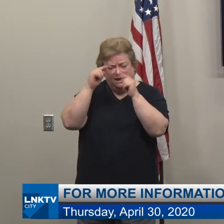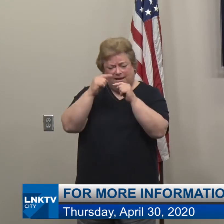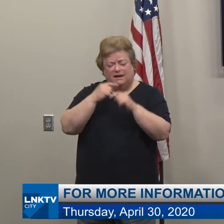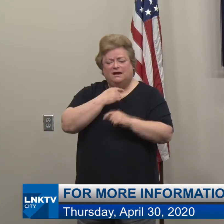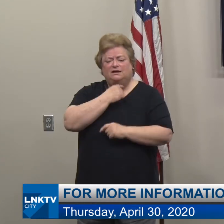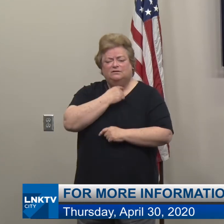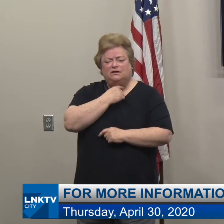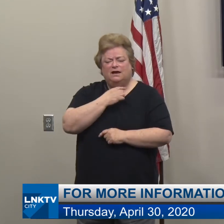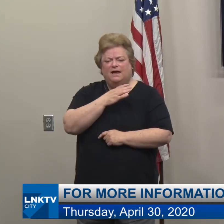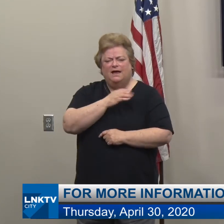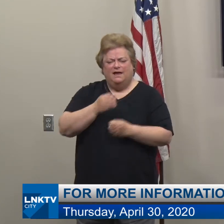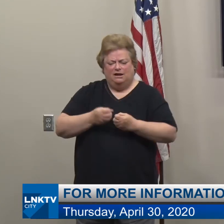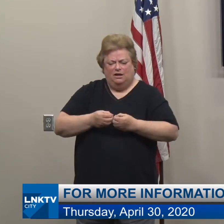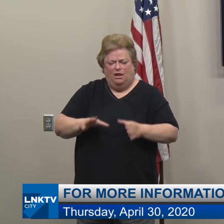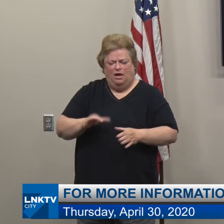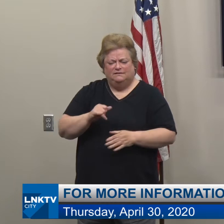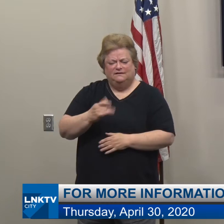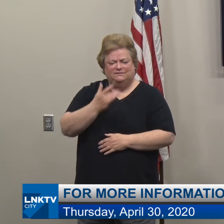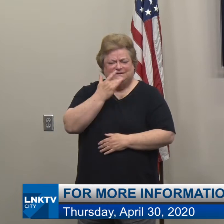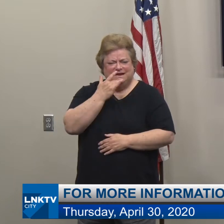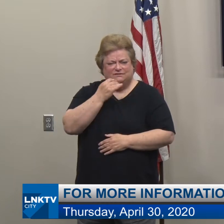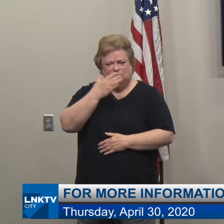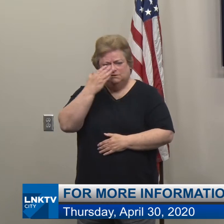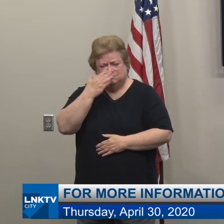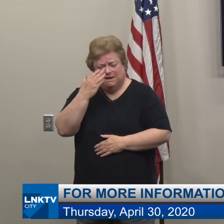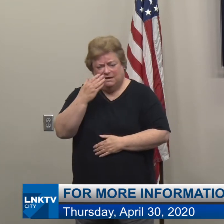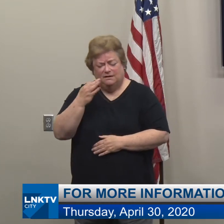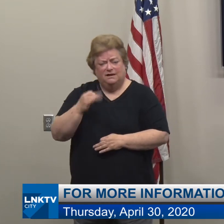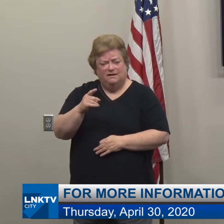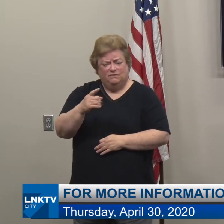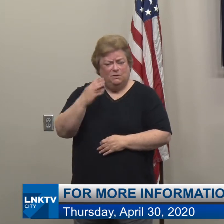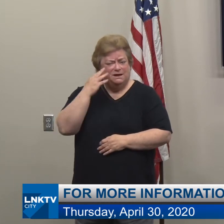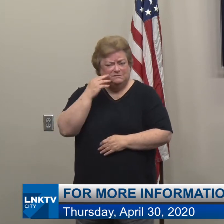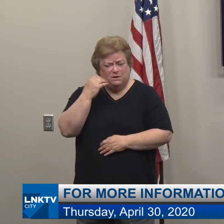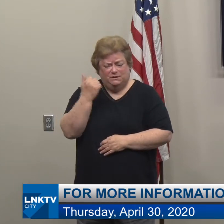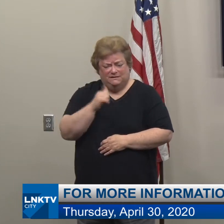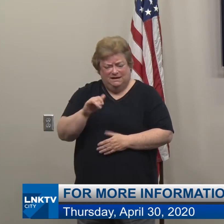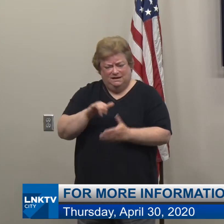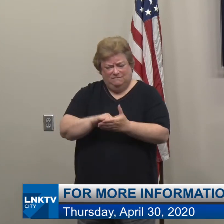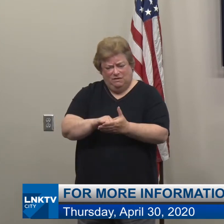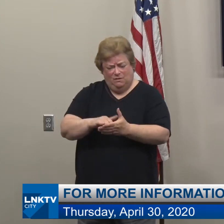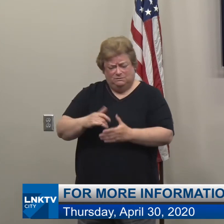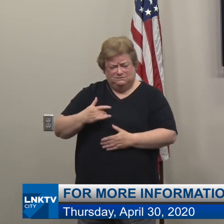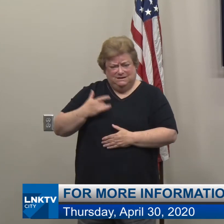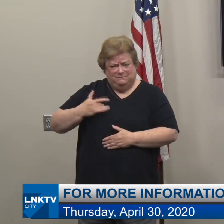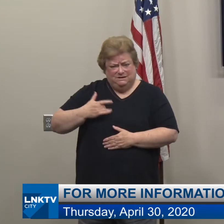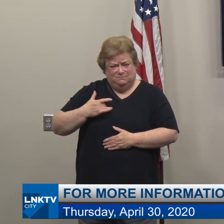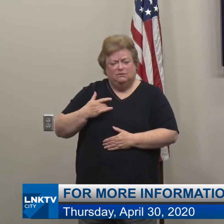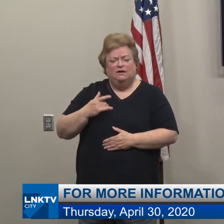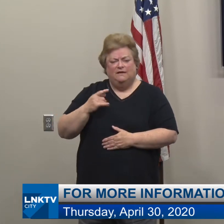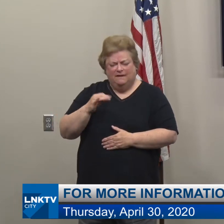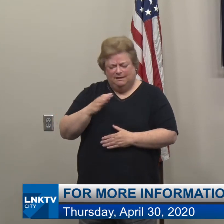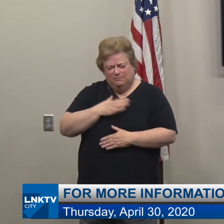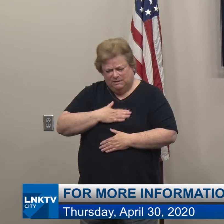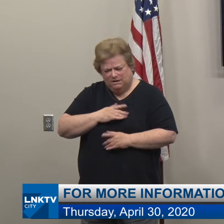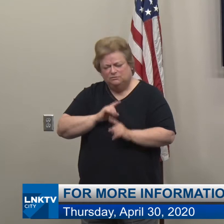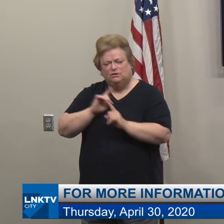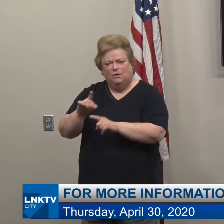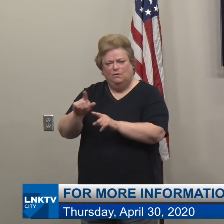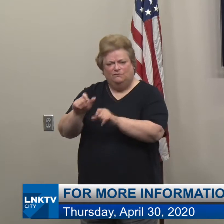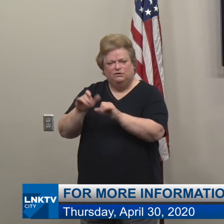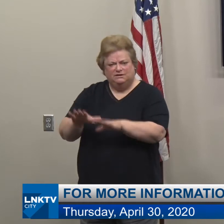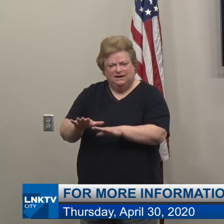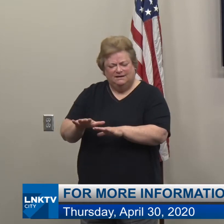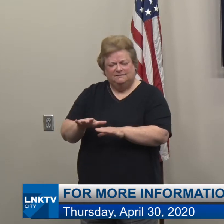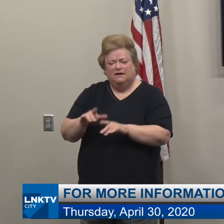loss of taste or smell. If you are experiencing these symptoms, any of these symptoms, please seek testing. The process